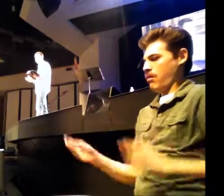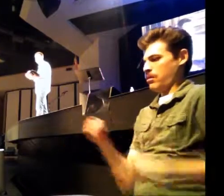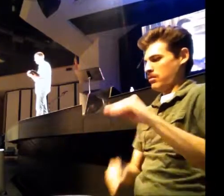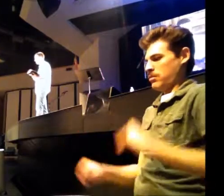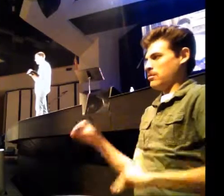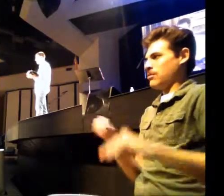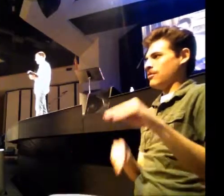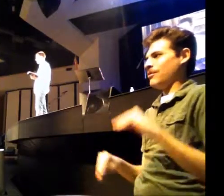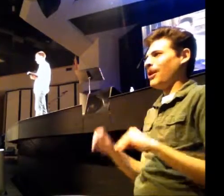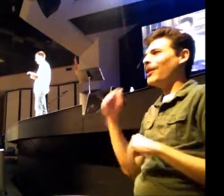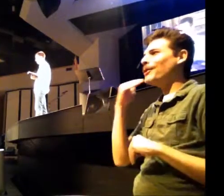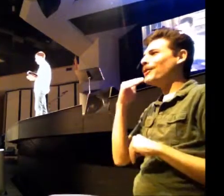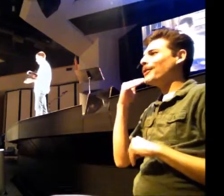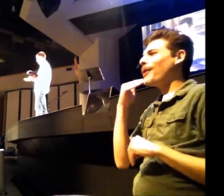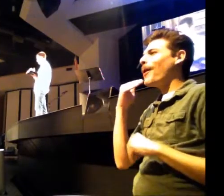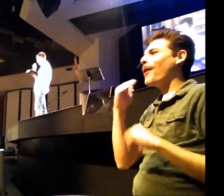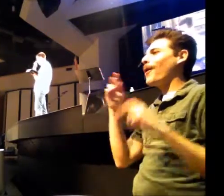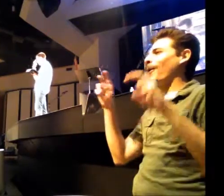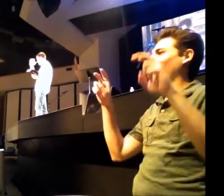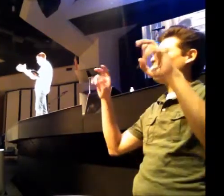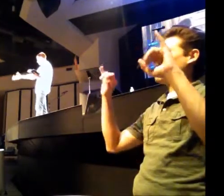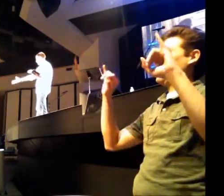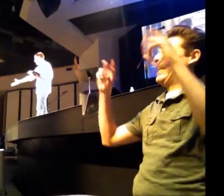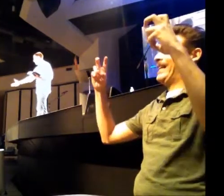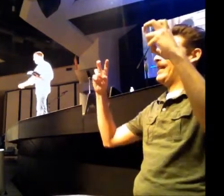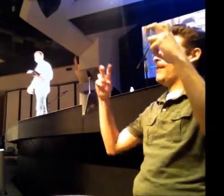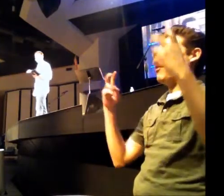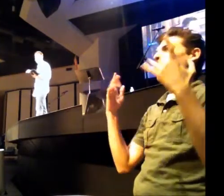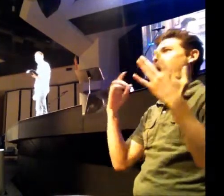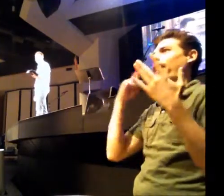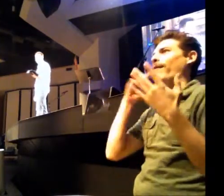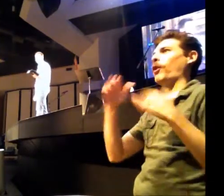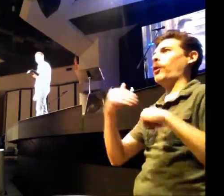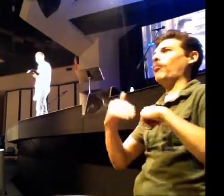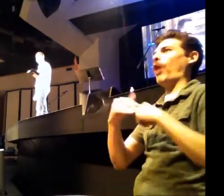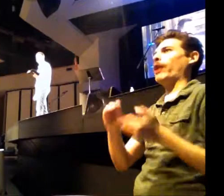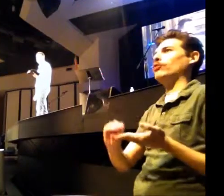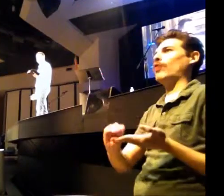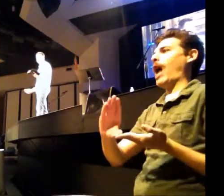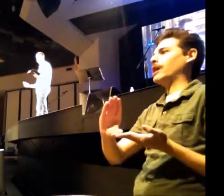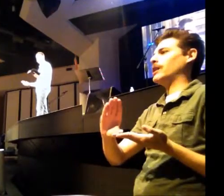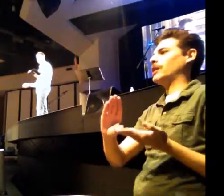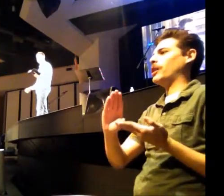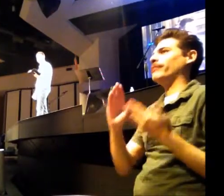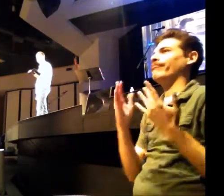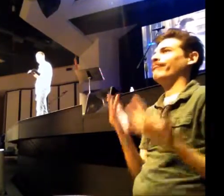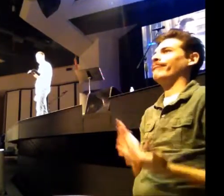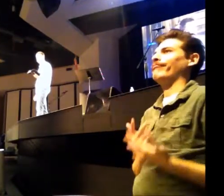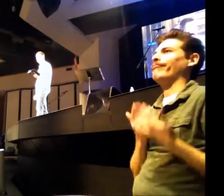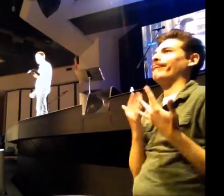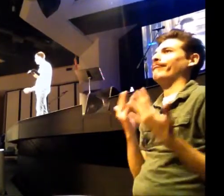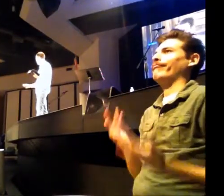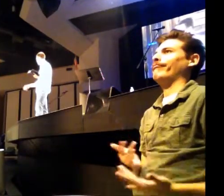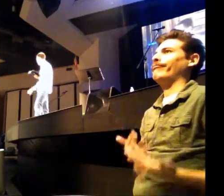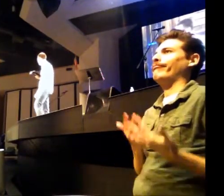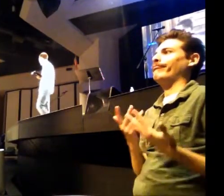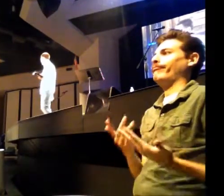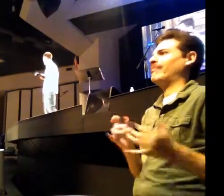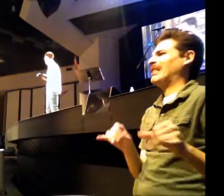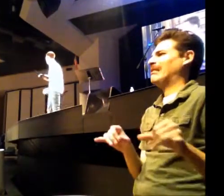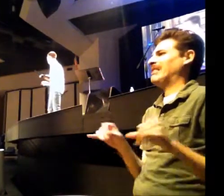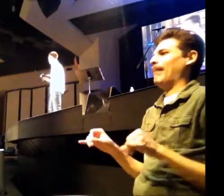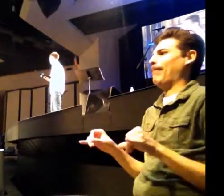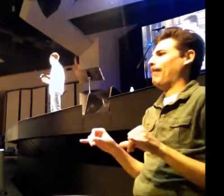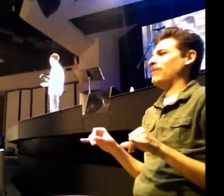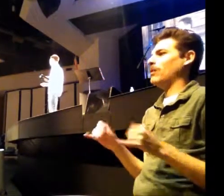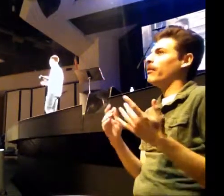heard the expression, sitting around waiting for the bread to rise. You know, they don't have that kind of time. And here's the other thing. When you were set free, I want you to imagine that